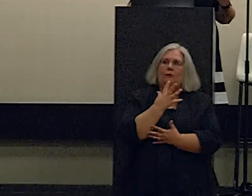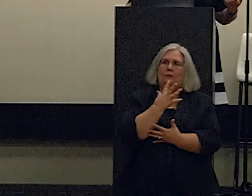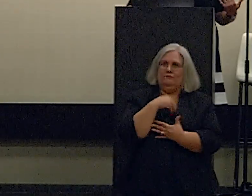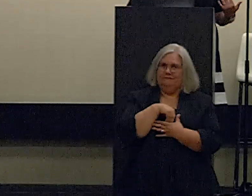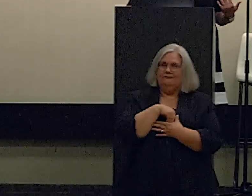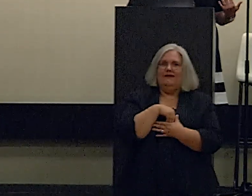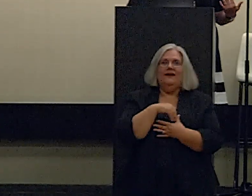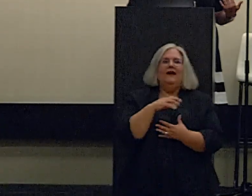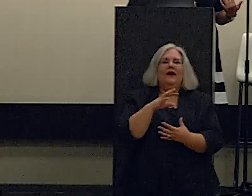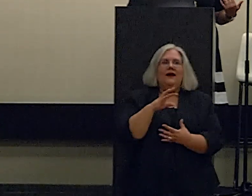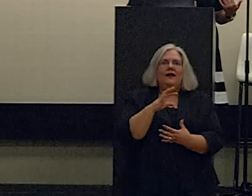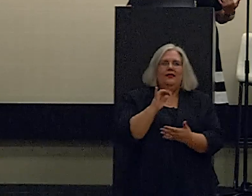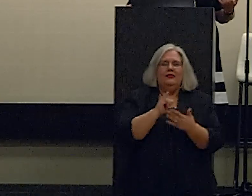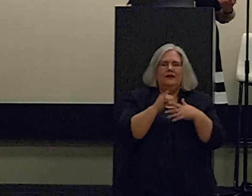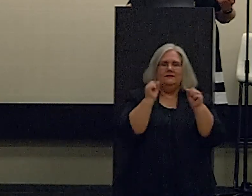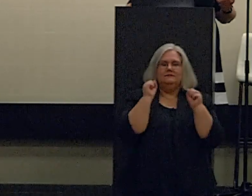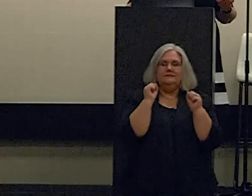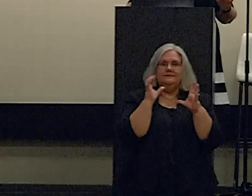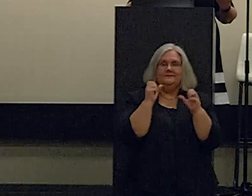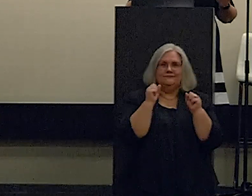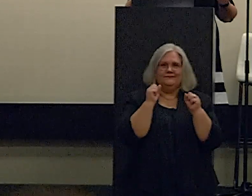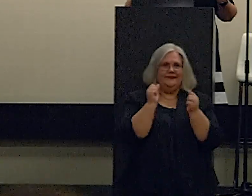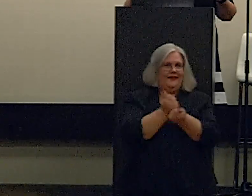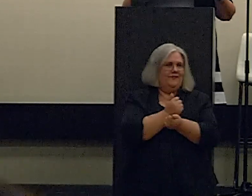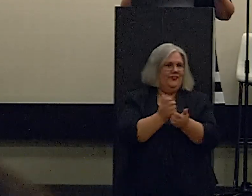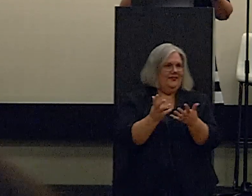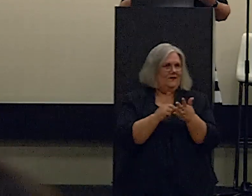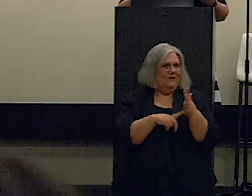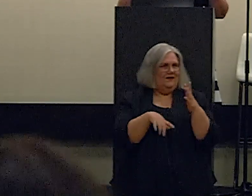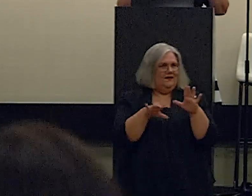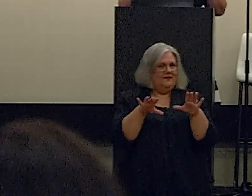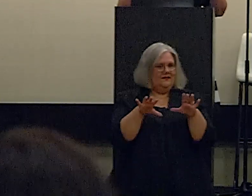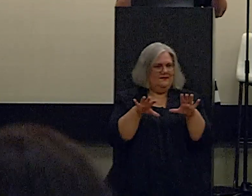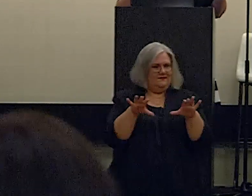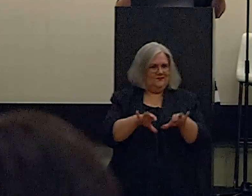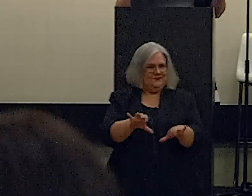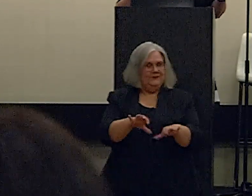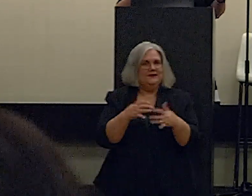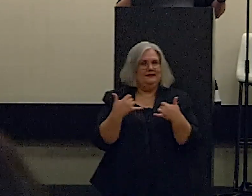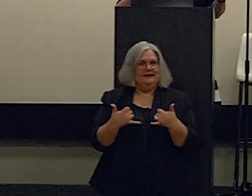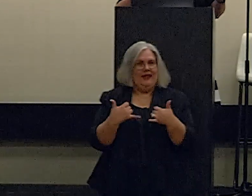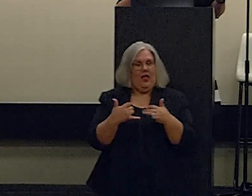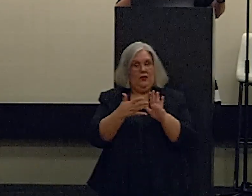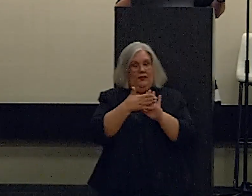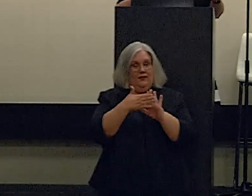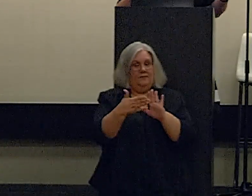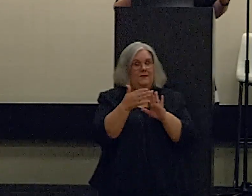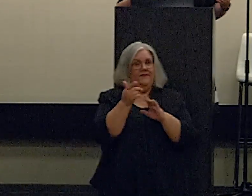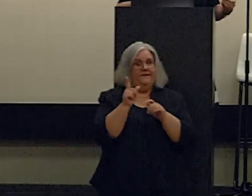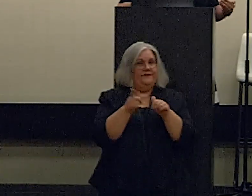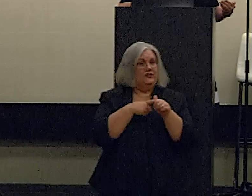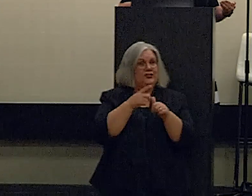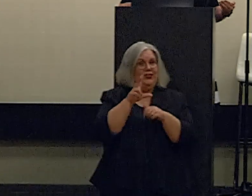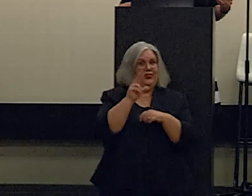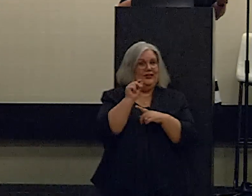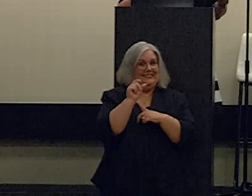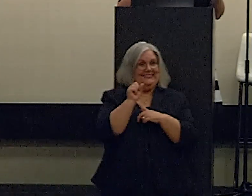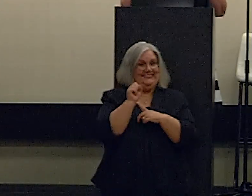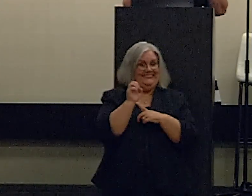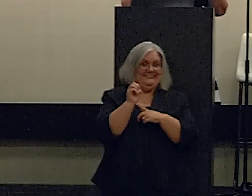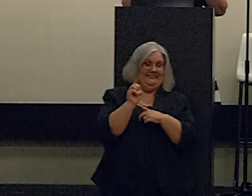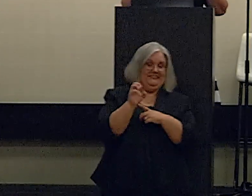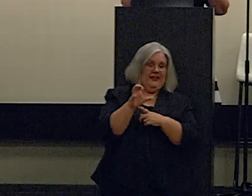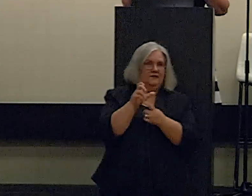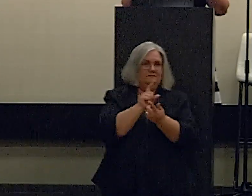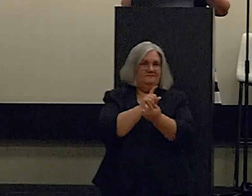to everything that I do. And so now my first 30 seconds has drastically changed, because now